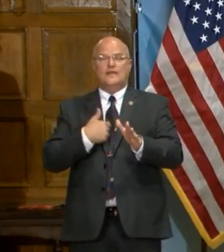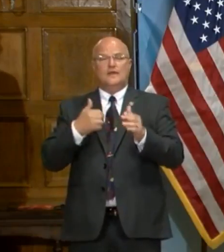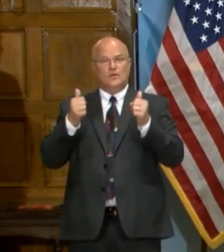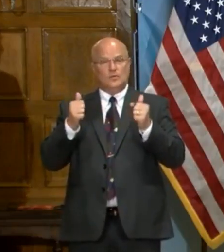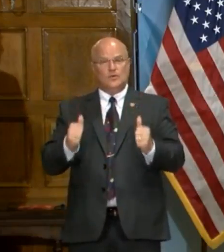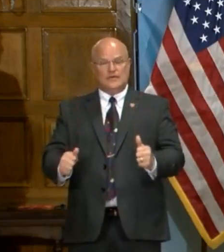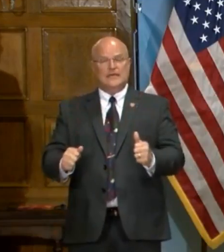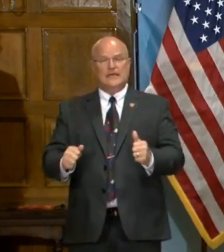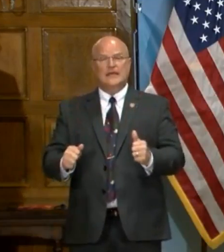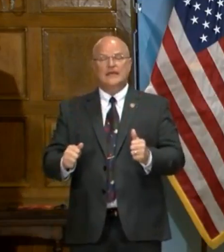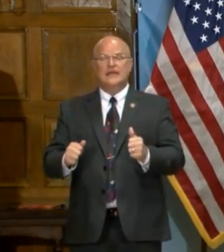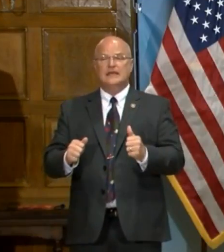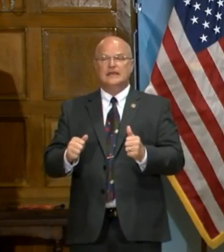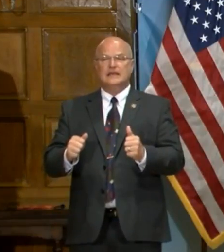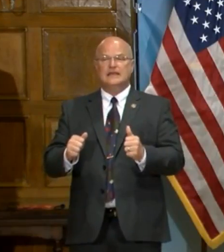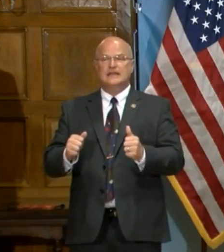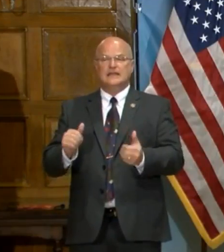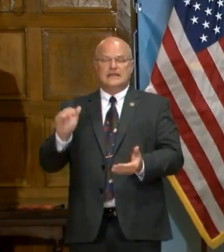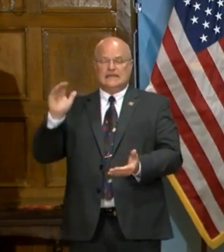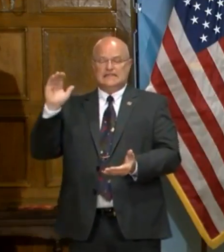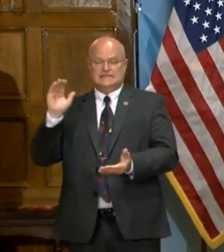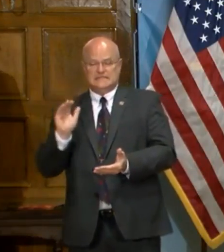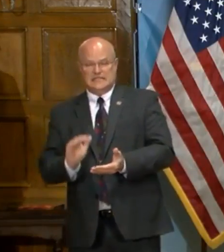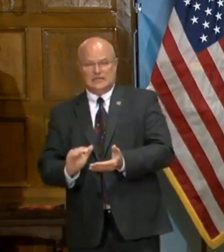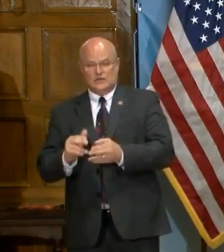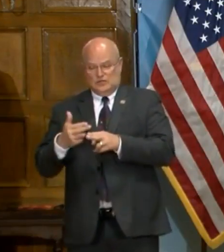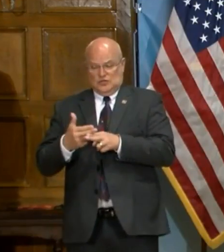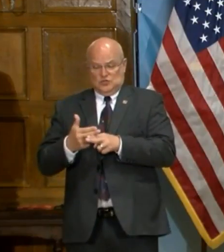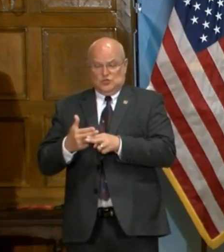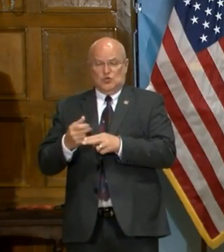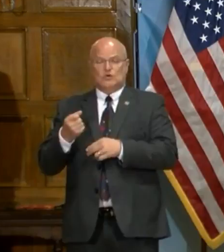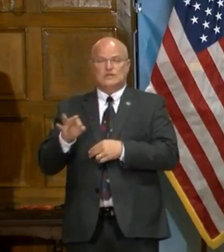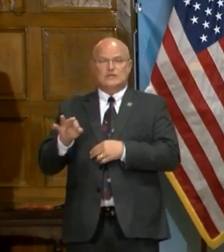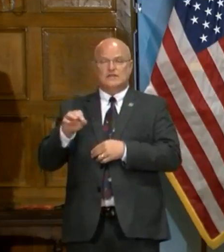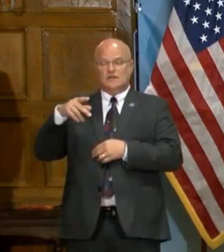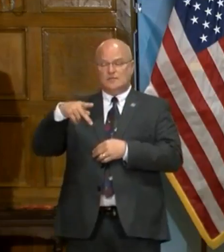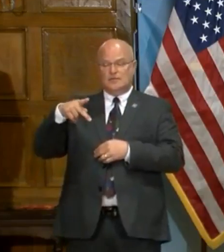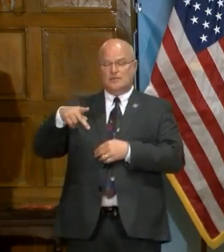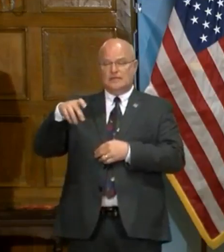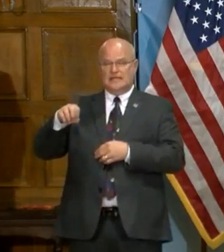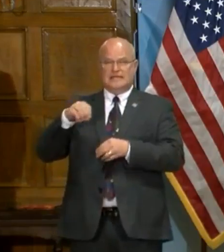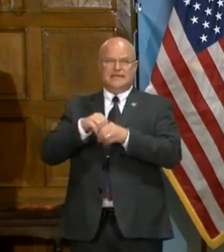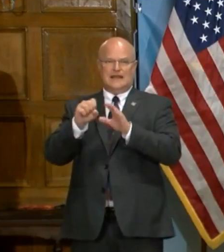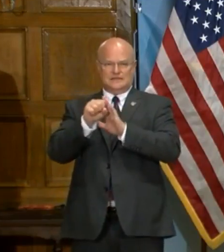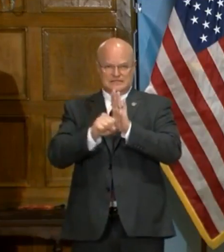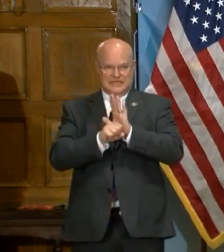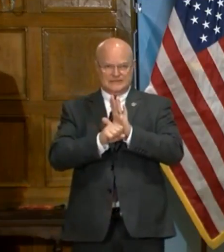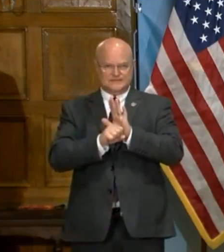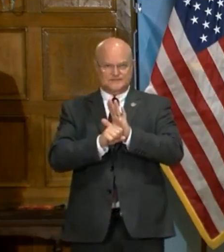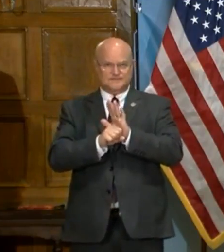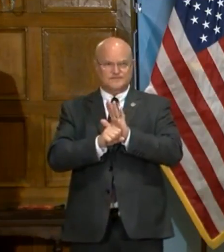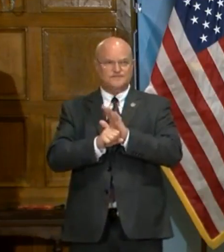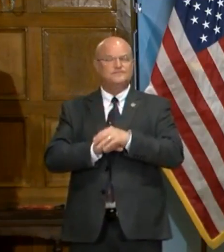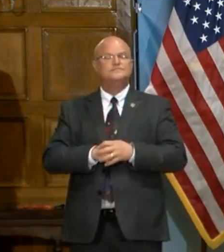can decrease the shortages of PPE in our state.